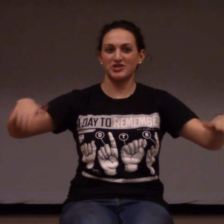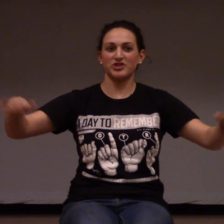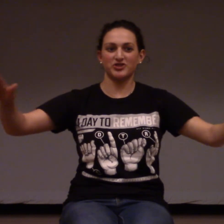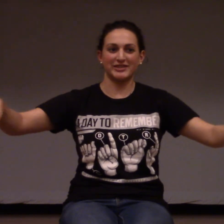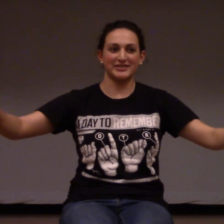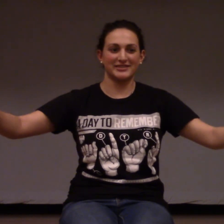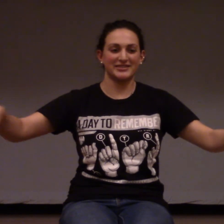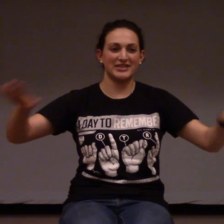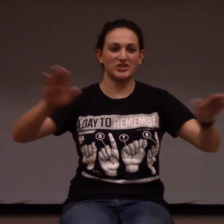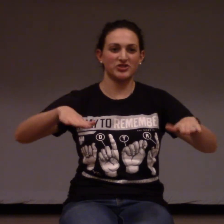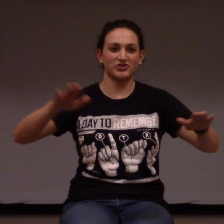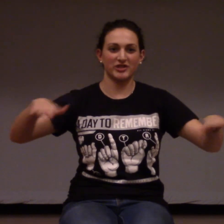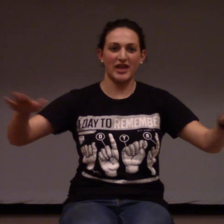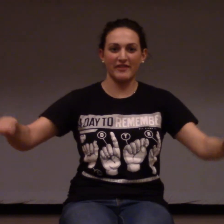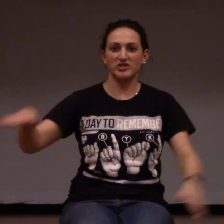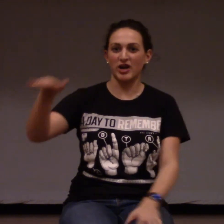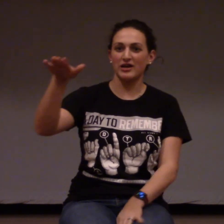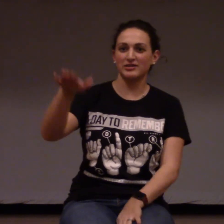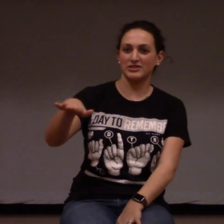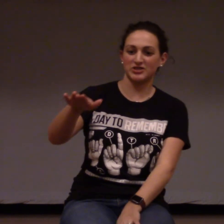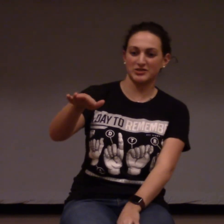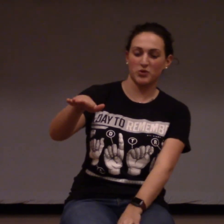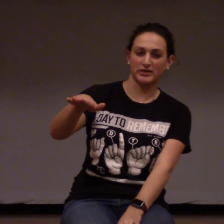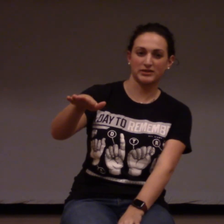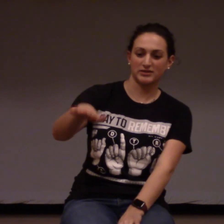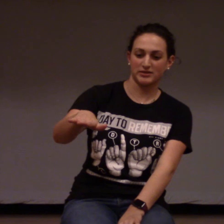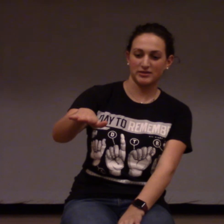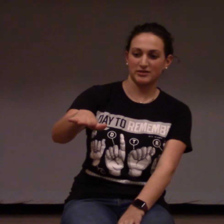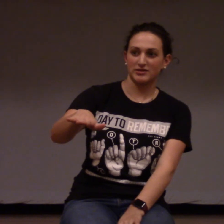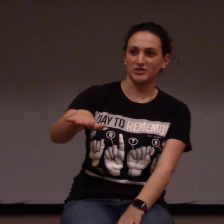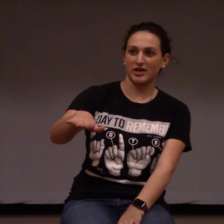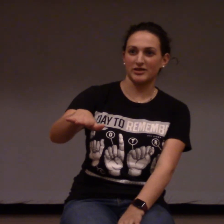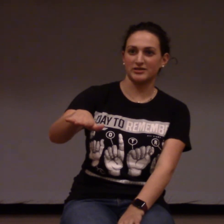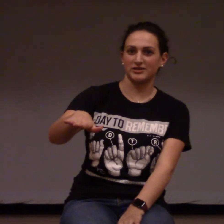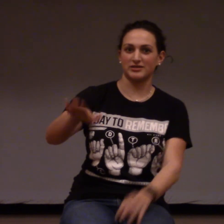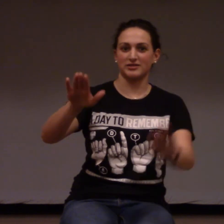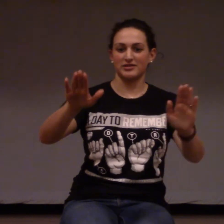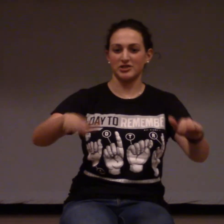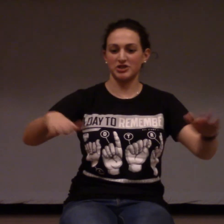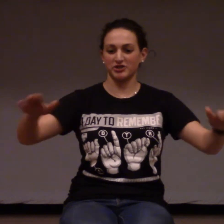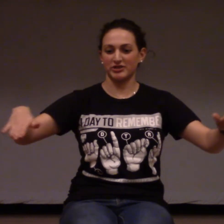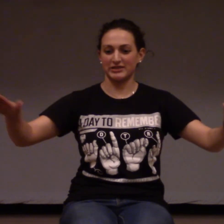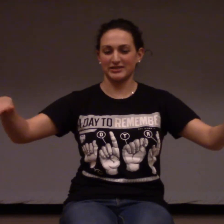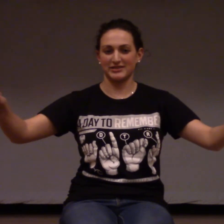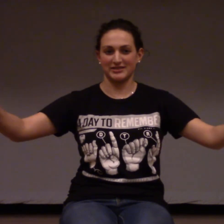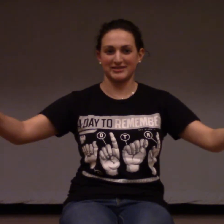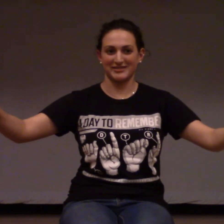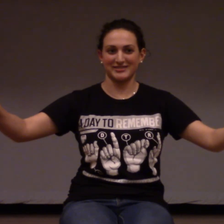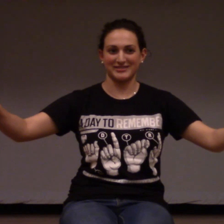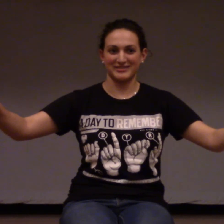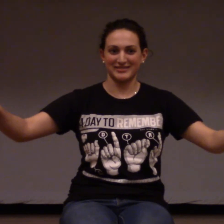Children. Children. And then child is just one. Child. Children.